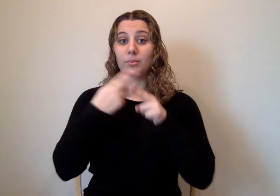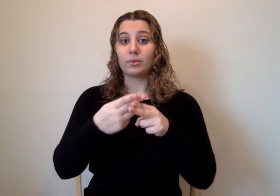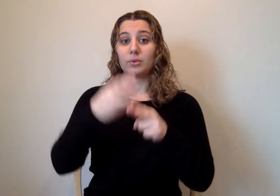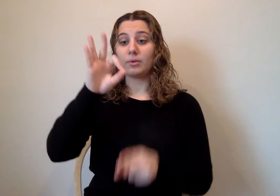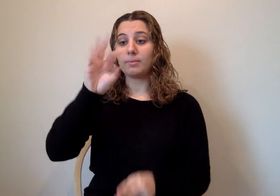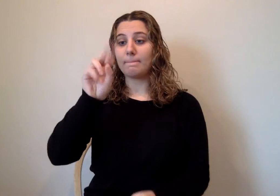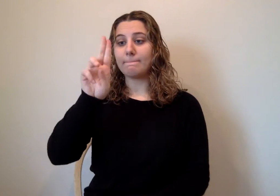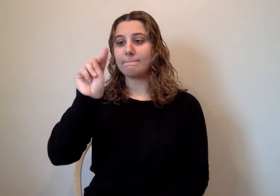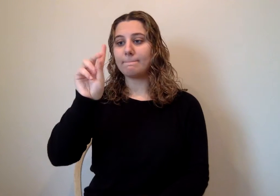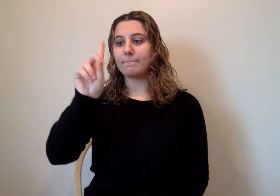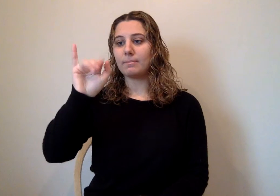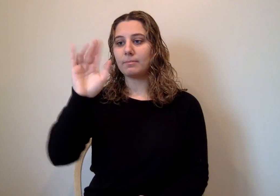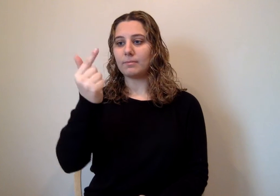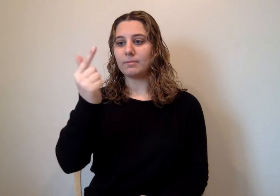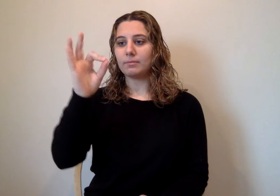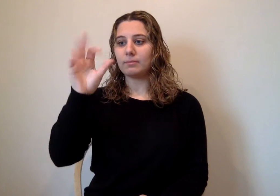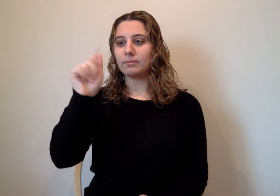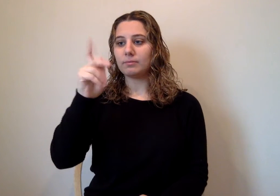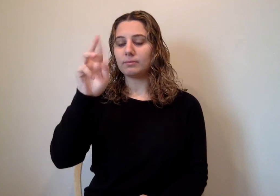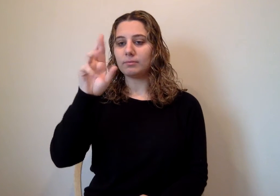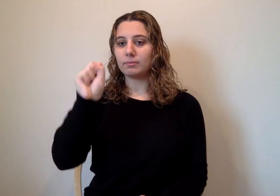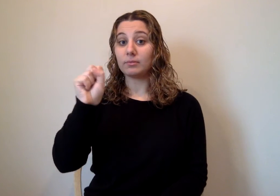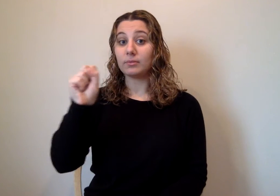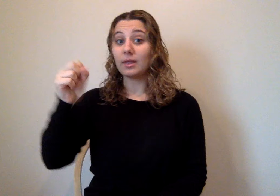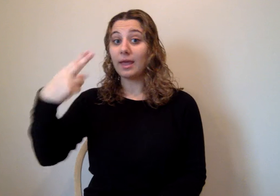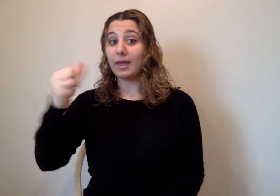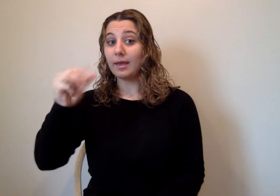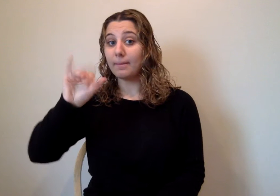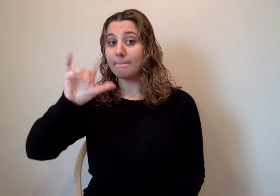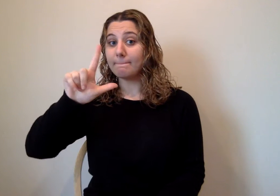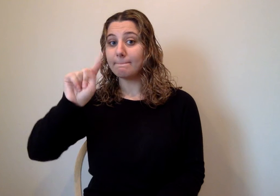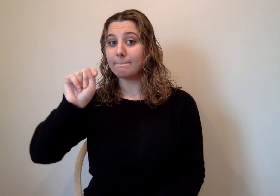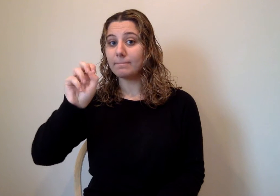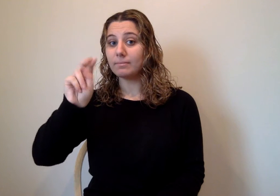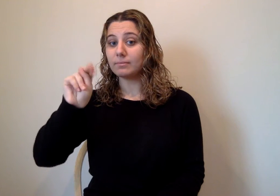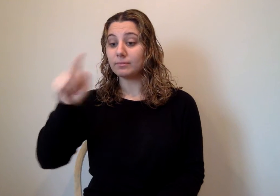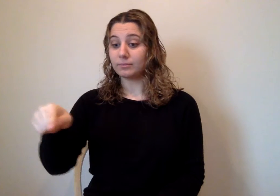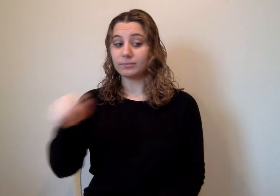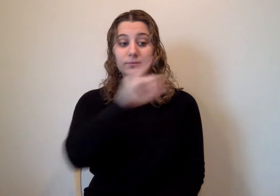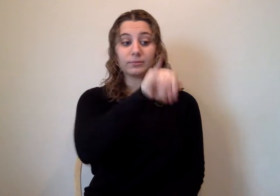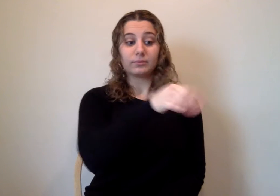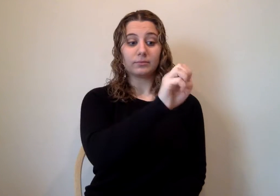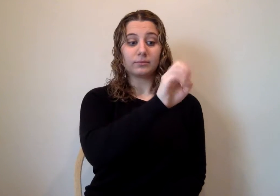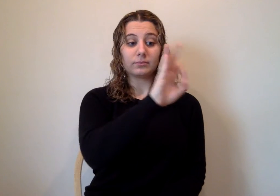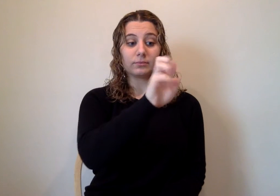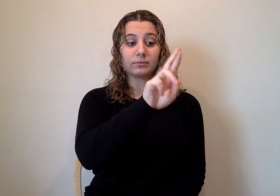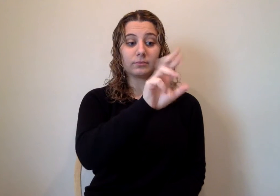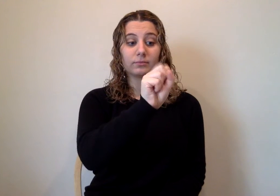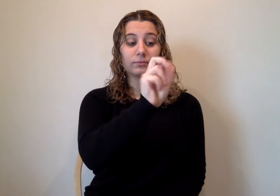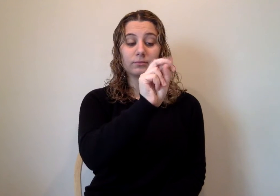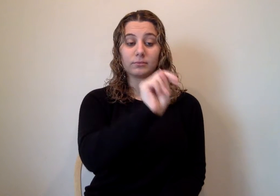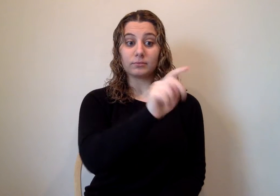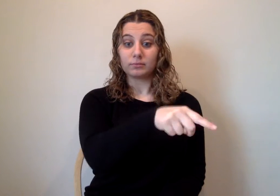Hamilton and Jefferson. Hamilton, coming from a commercial background, going to the state of New York